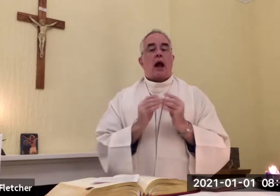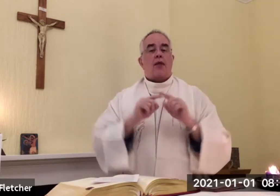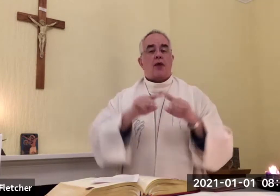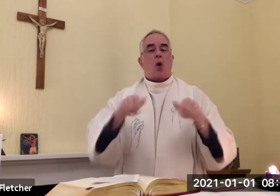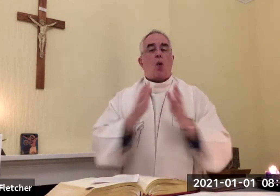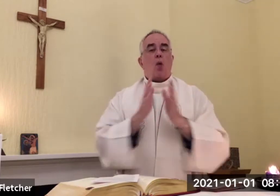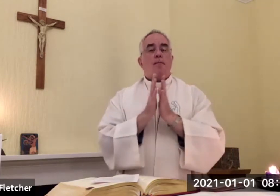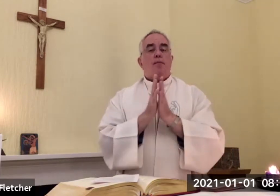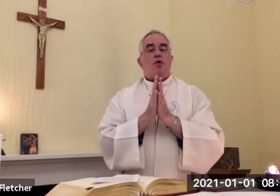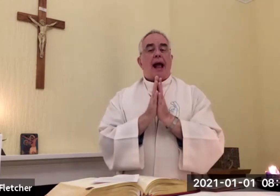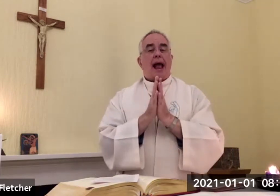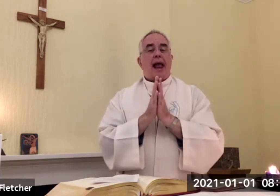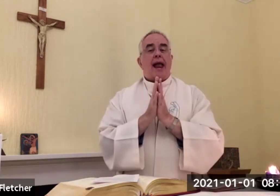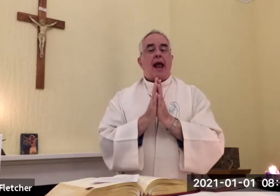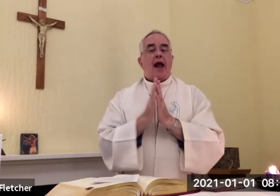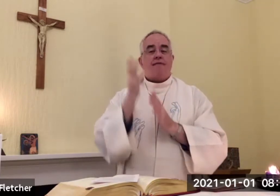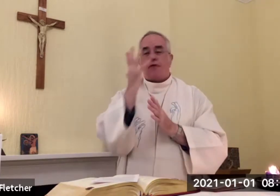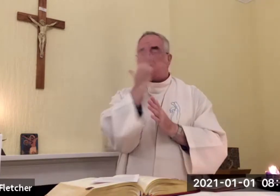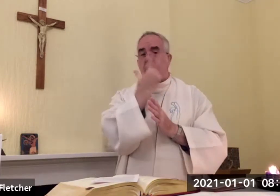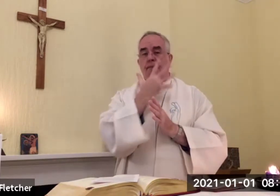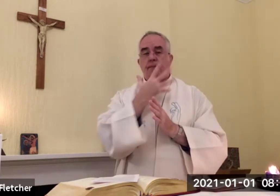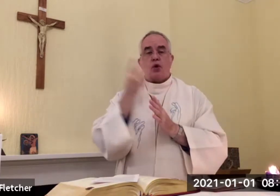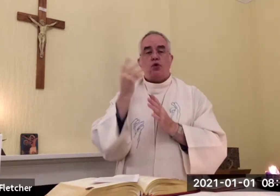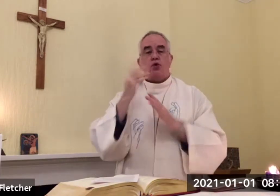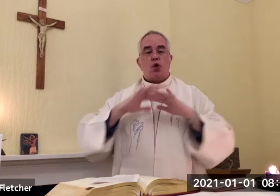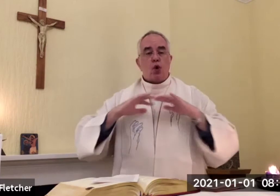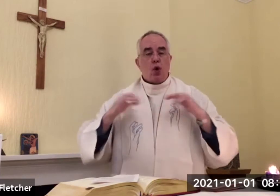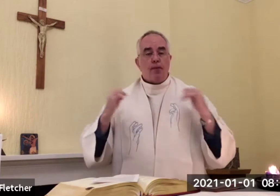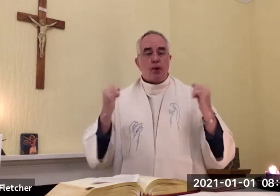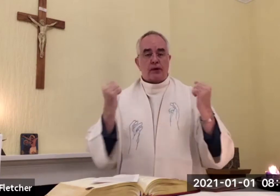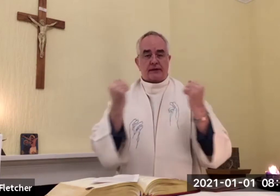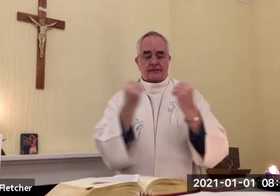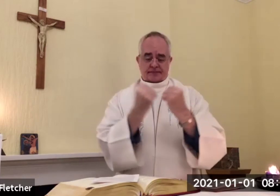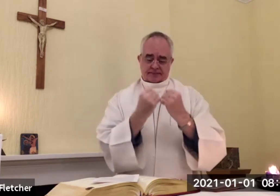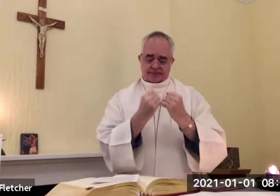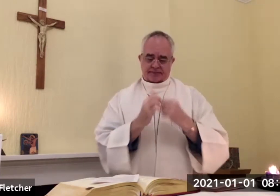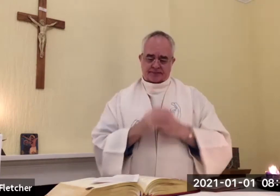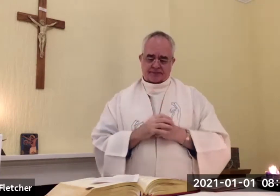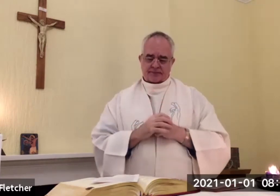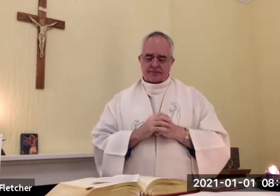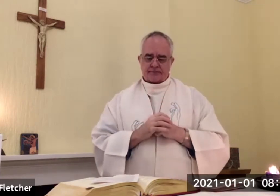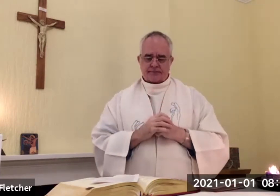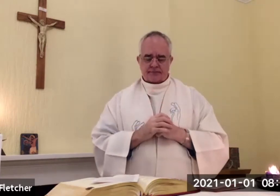Together we pray for spiritual communion.